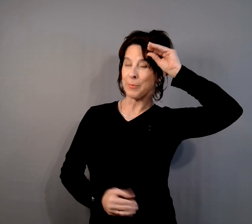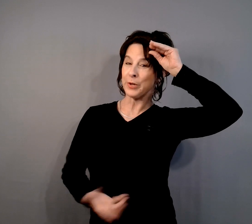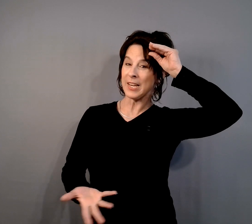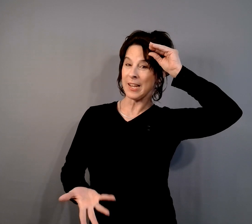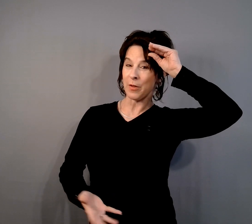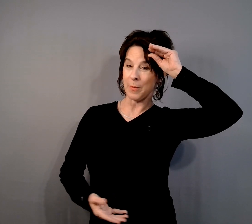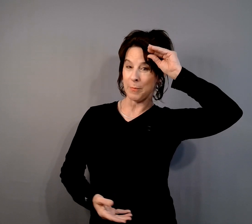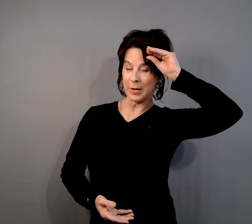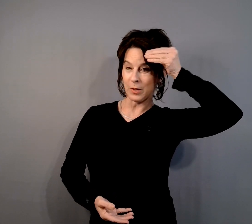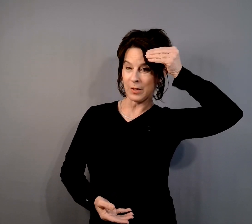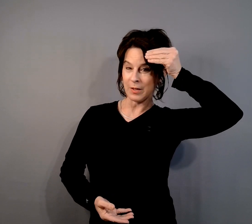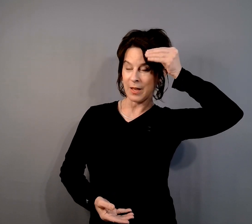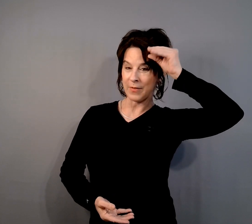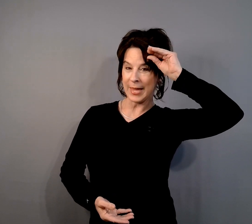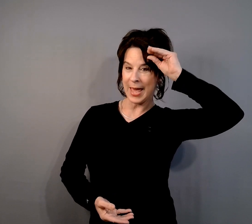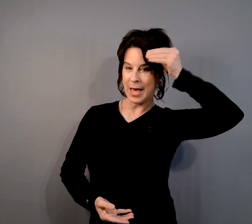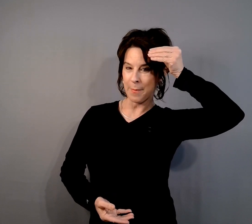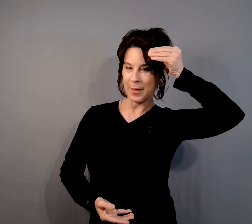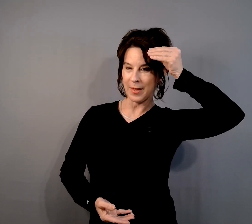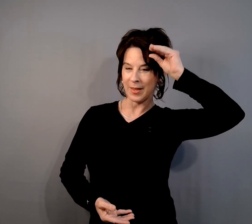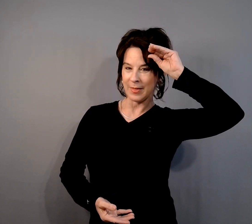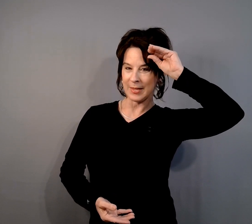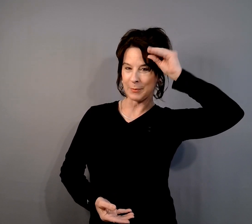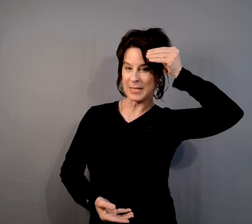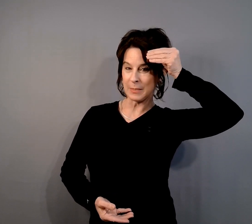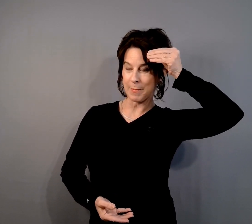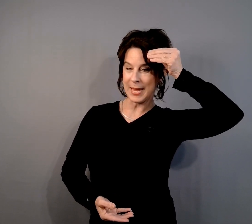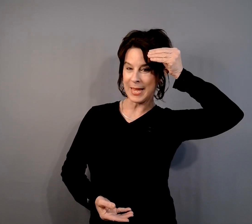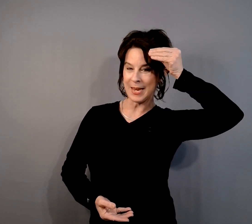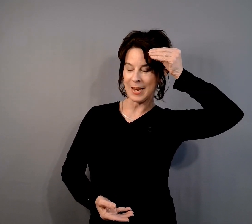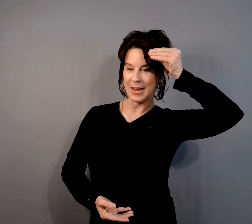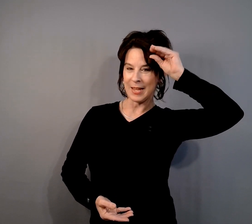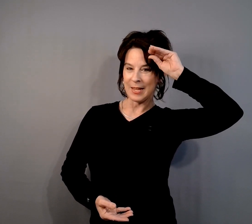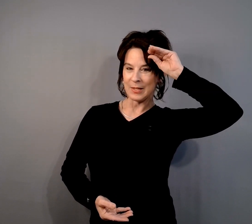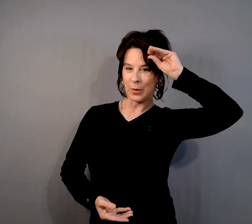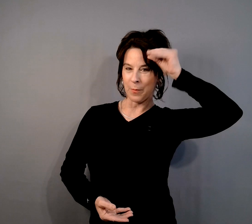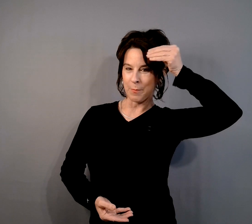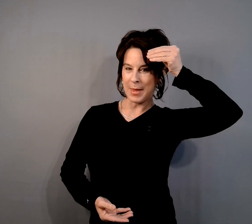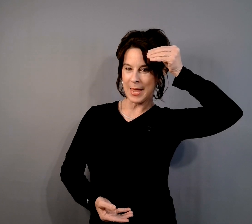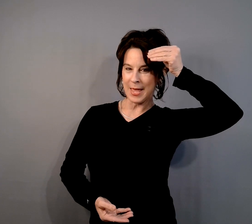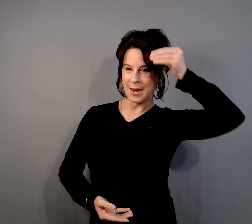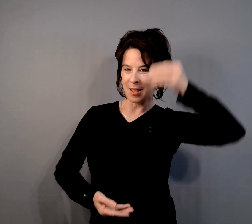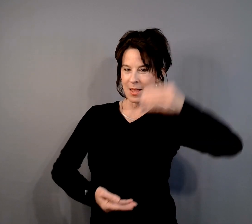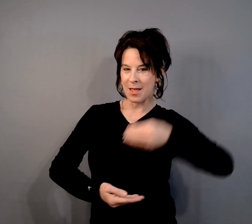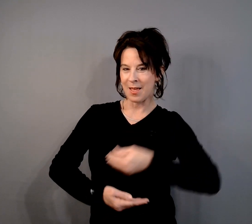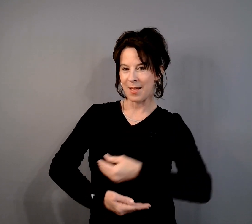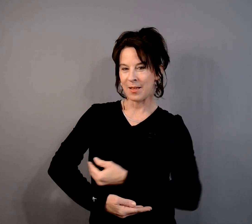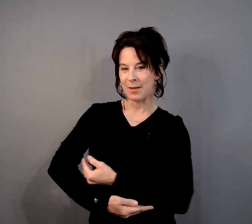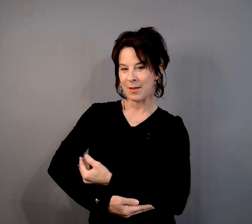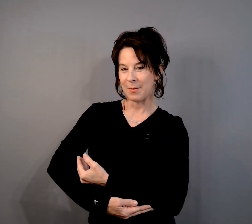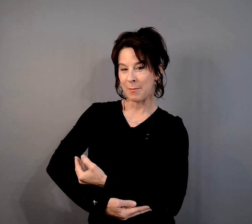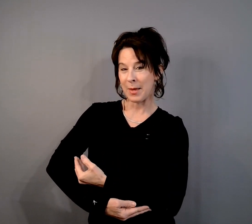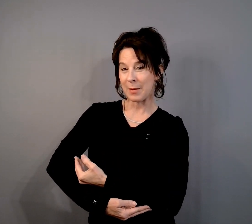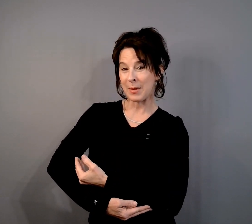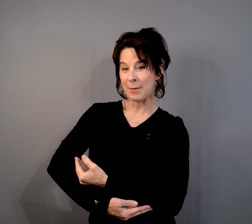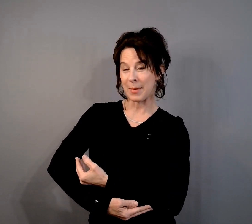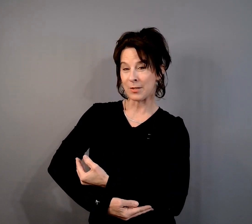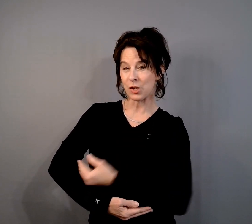putting it on the bill of a cap. This means man. So man, baby, man,